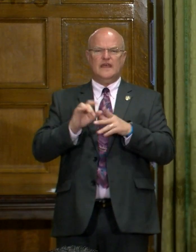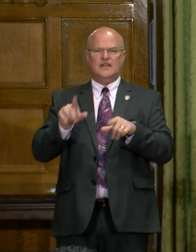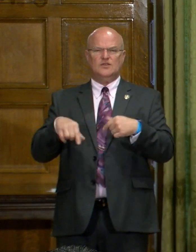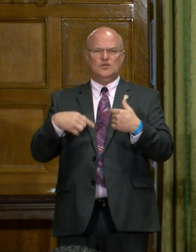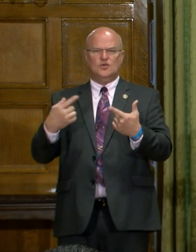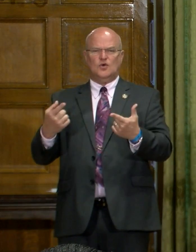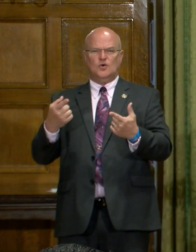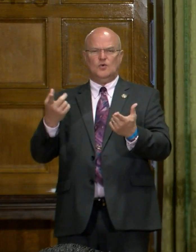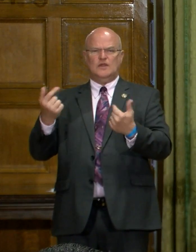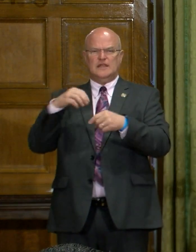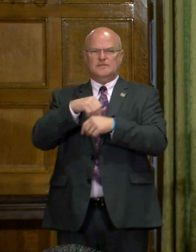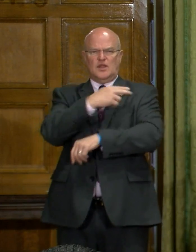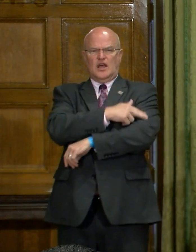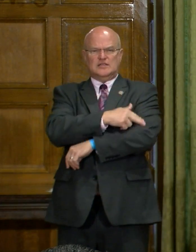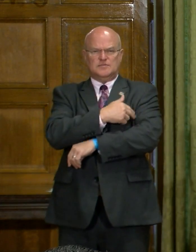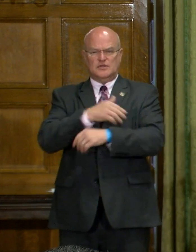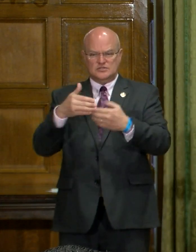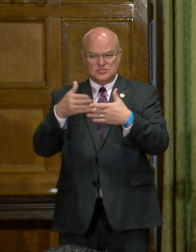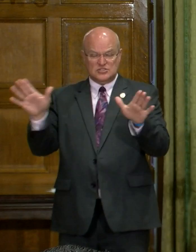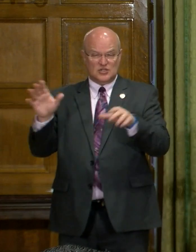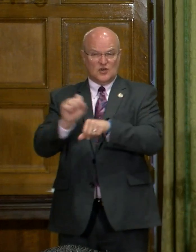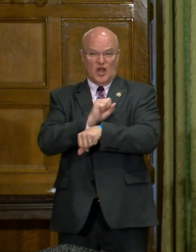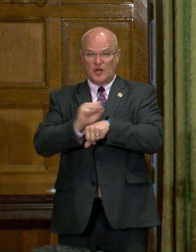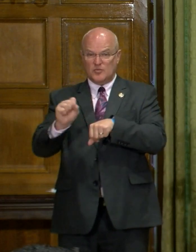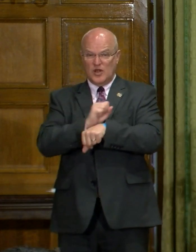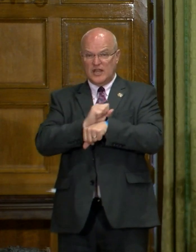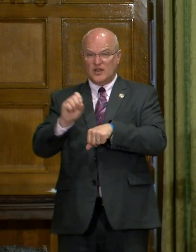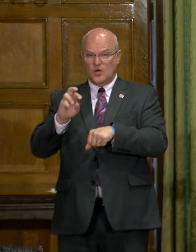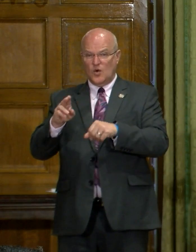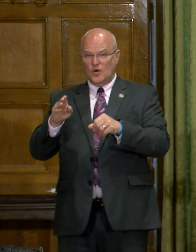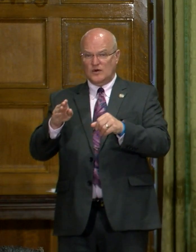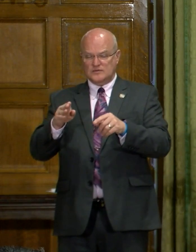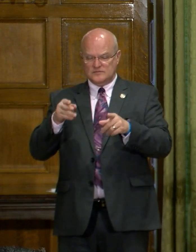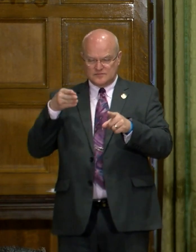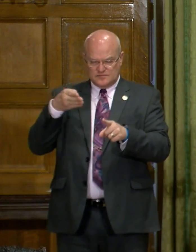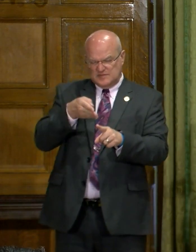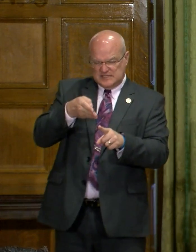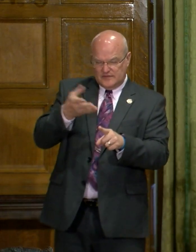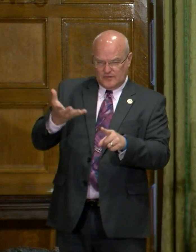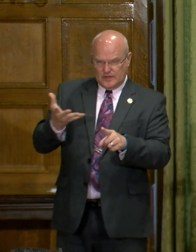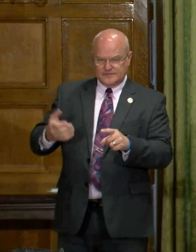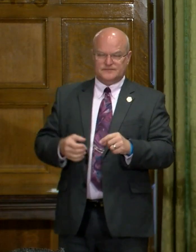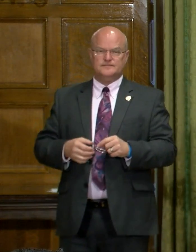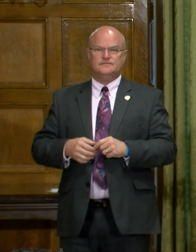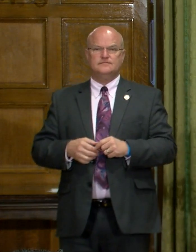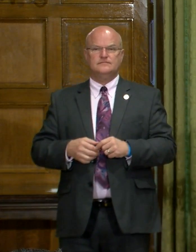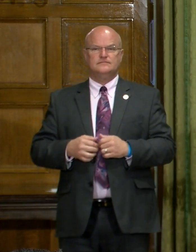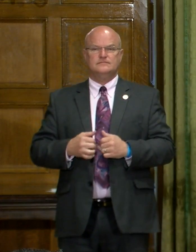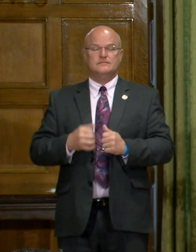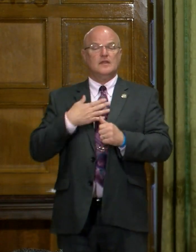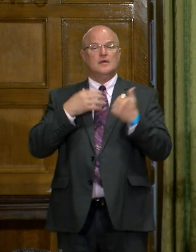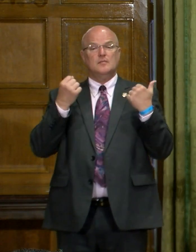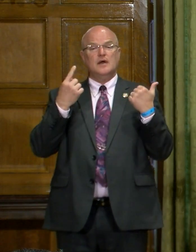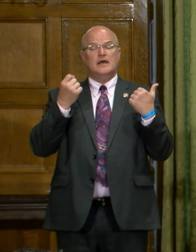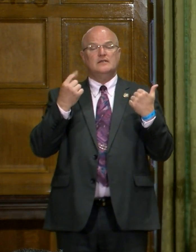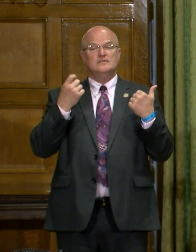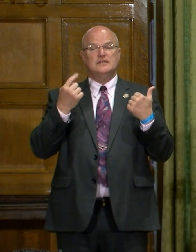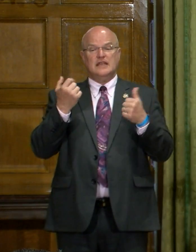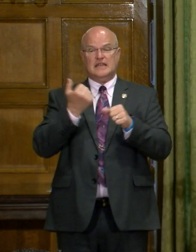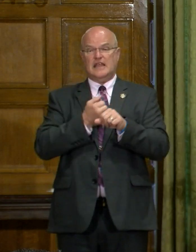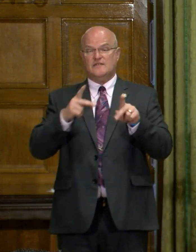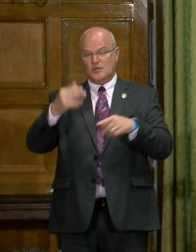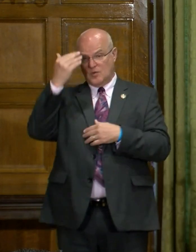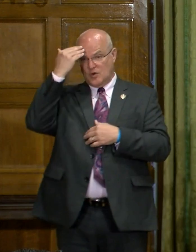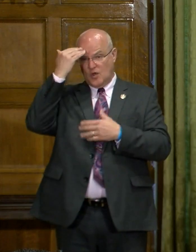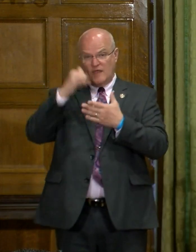go towards when it comes to the hospitals? Just general operating, or is there something earmarked? My understanding is